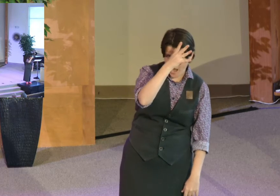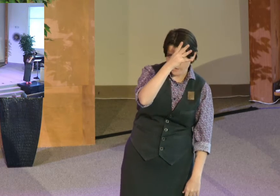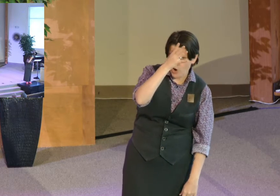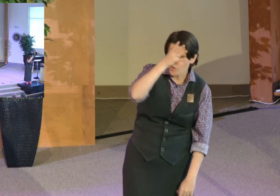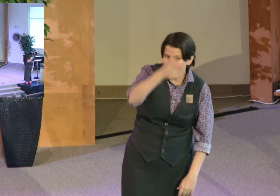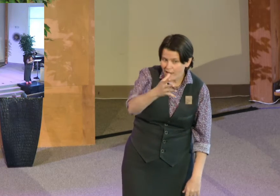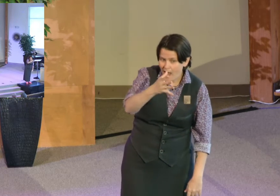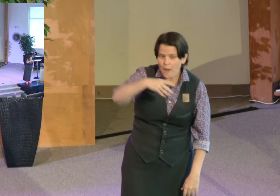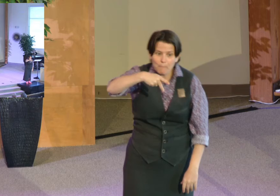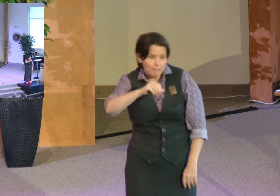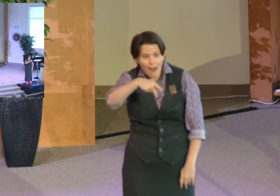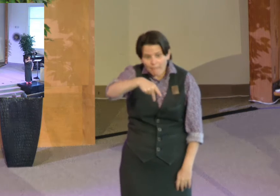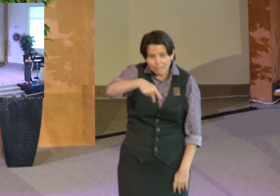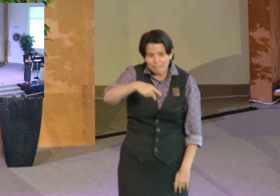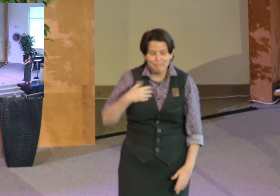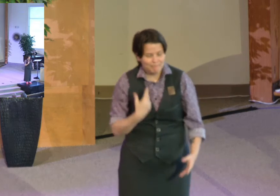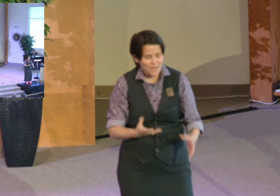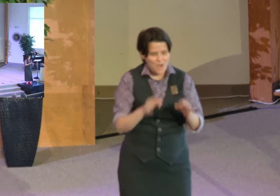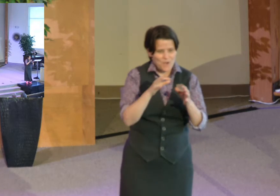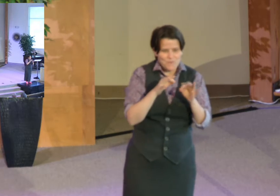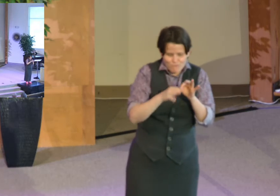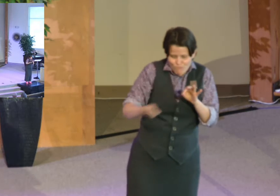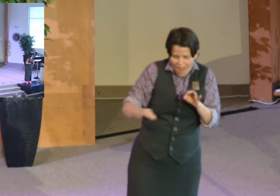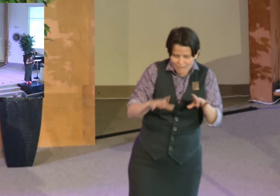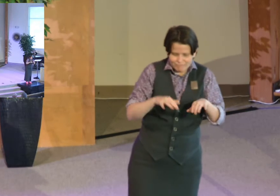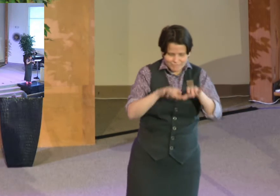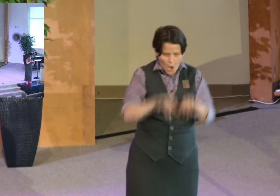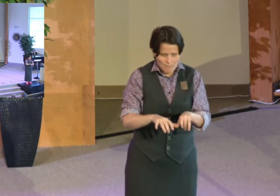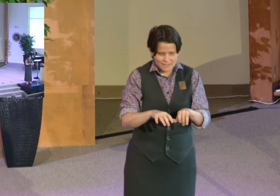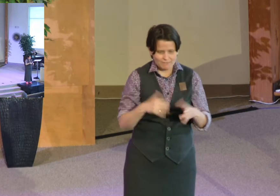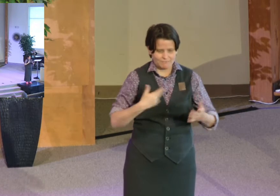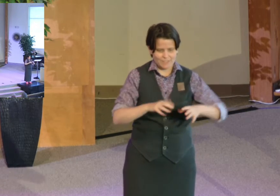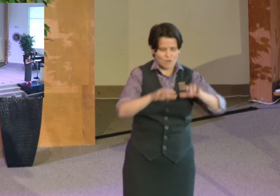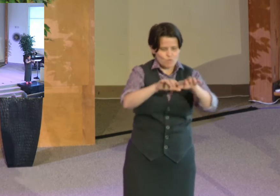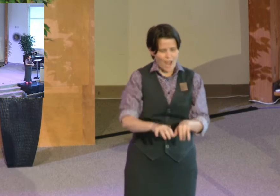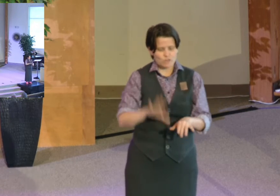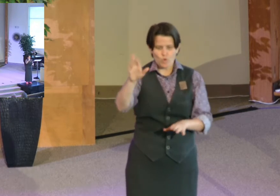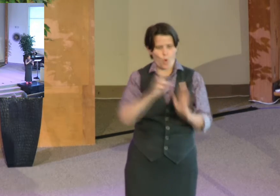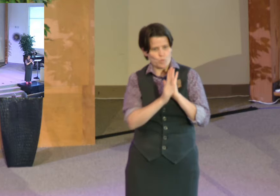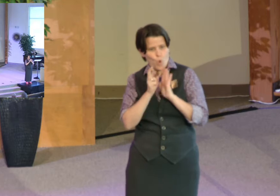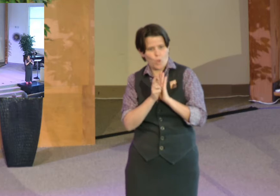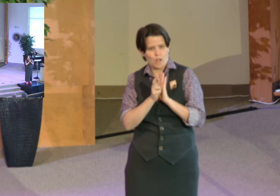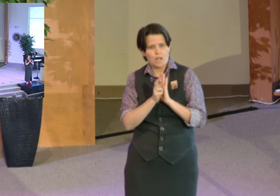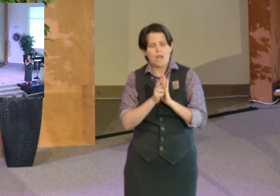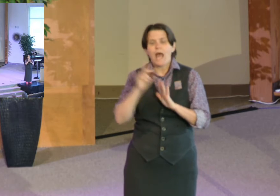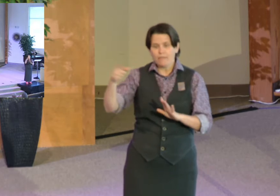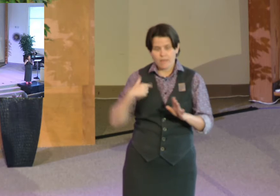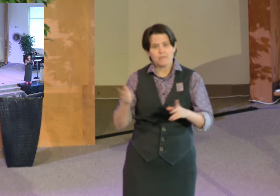is on this Father's Day. And then the rest of you online, show them some love. So today is